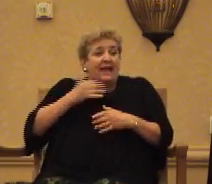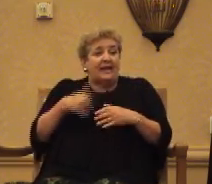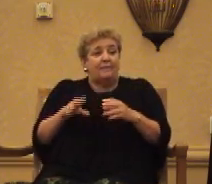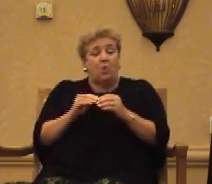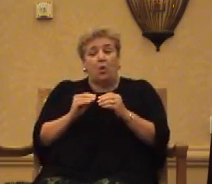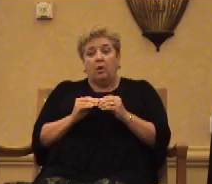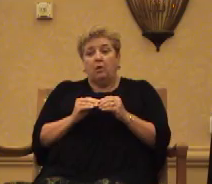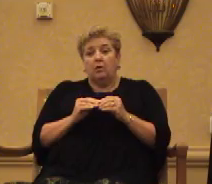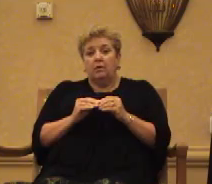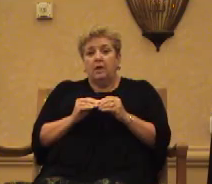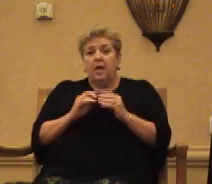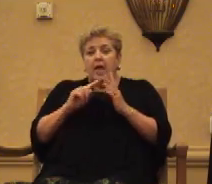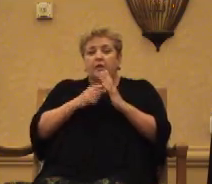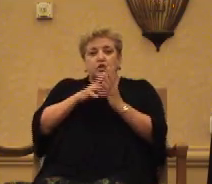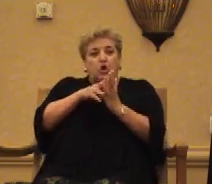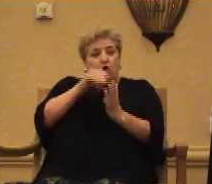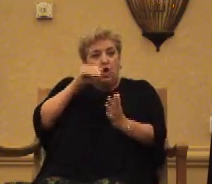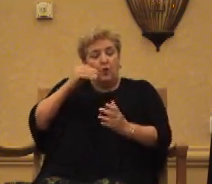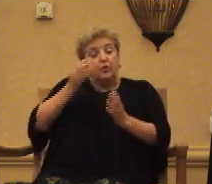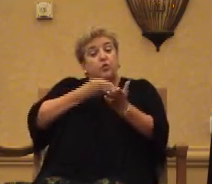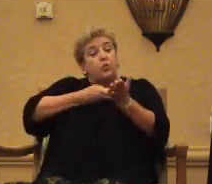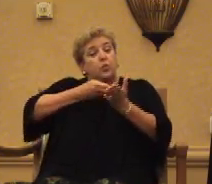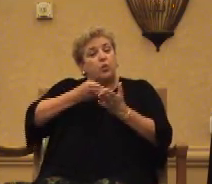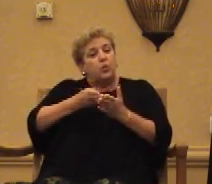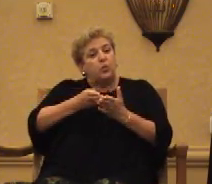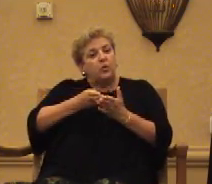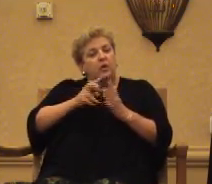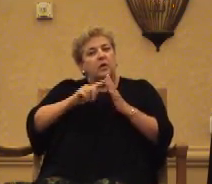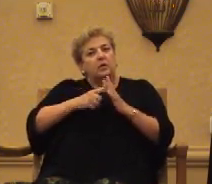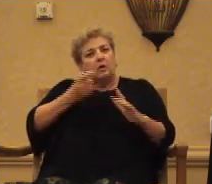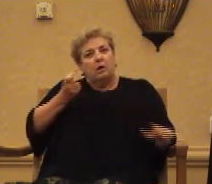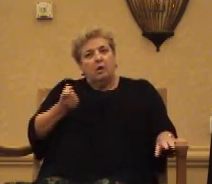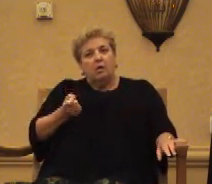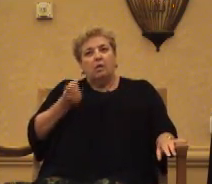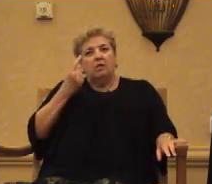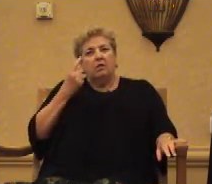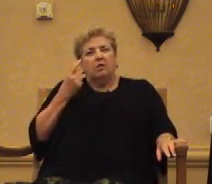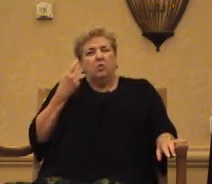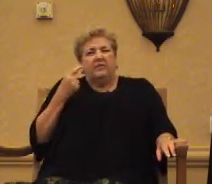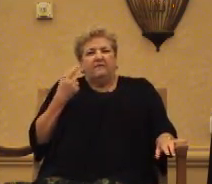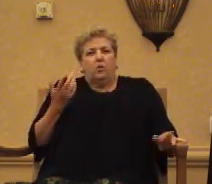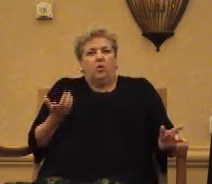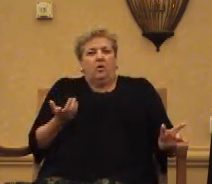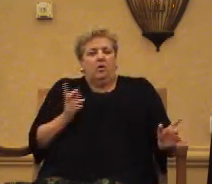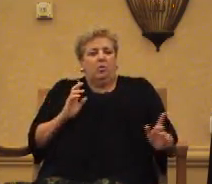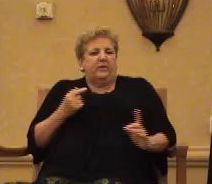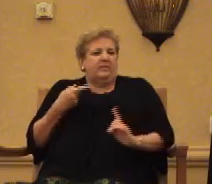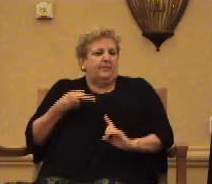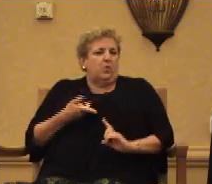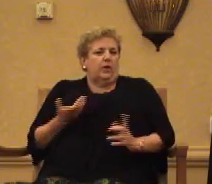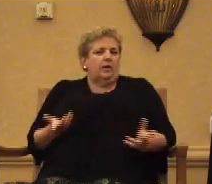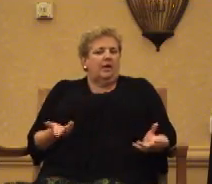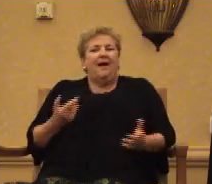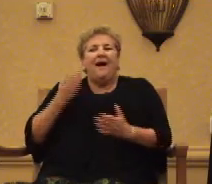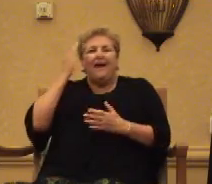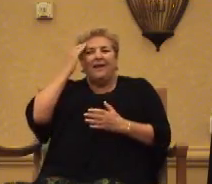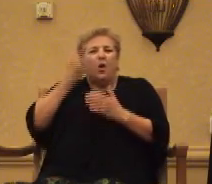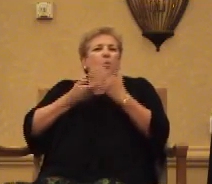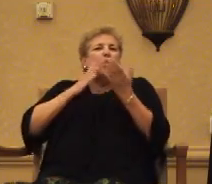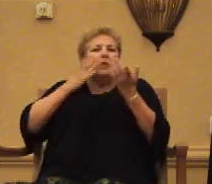know the truth. You start to get it. Like, what's the point? Because I know what's going to happen. Why should